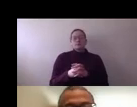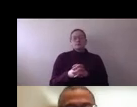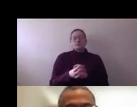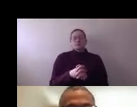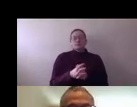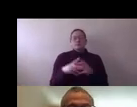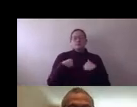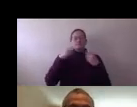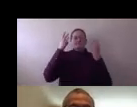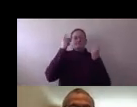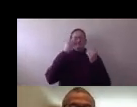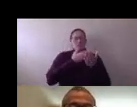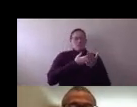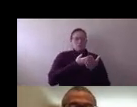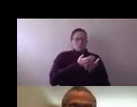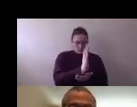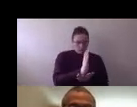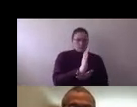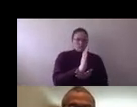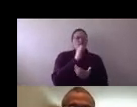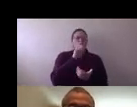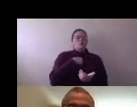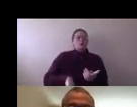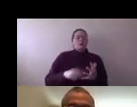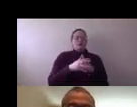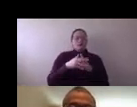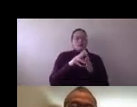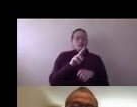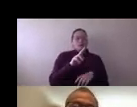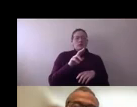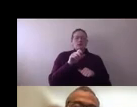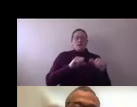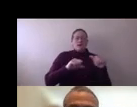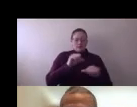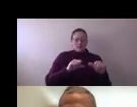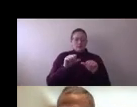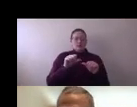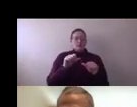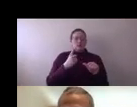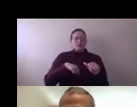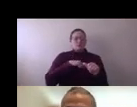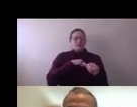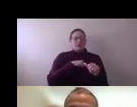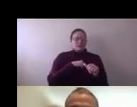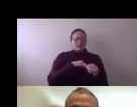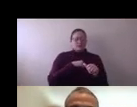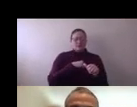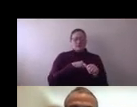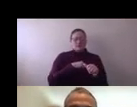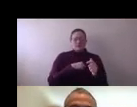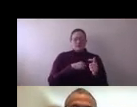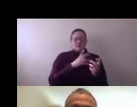the rights of Chinese American scientists. We usually speak of the importance